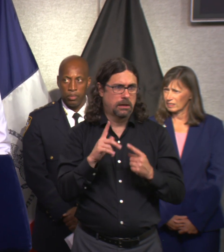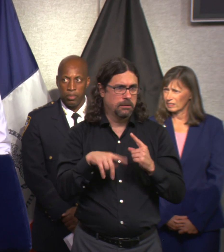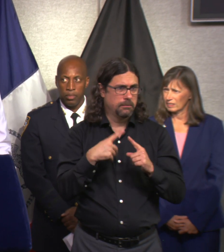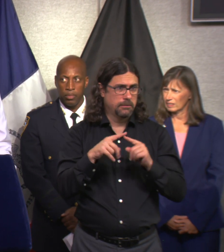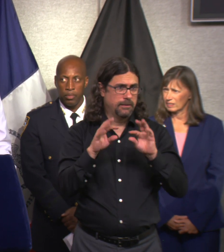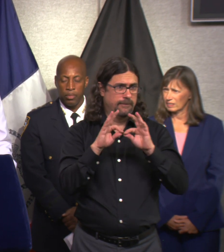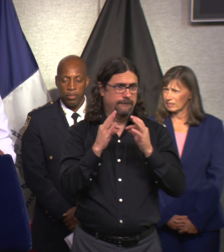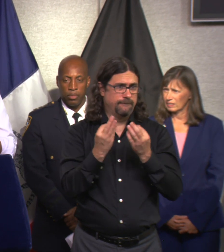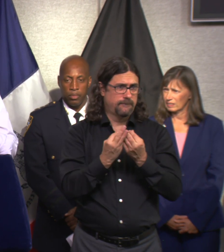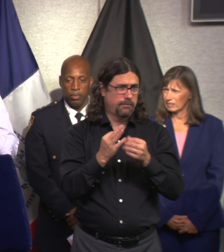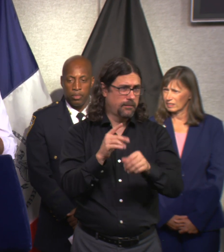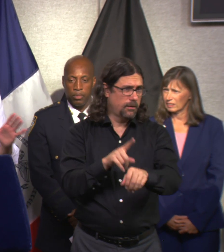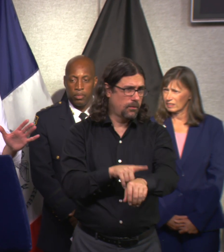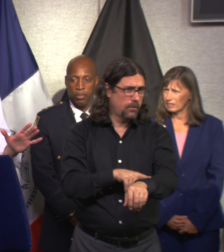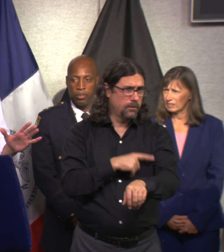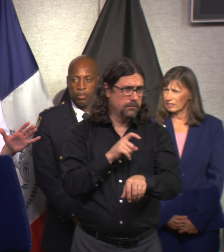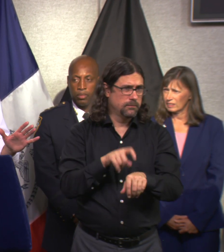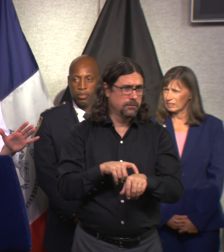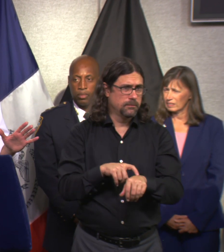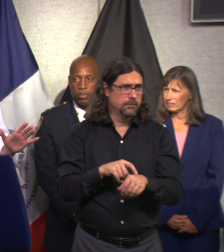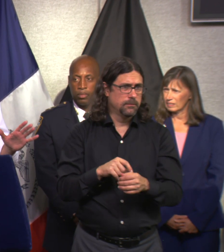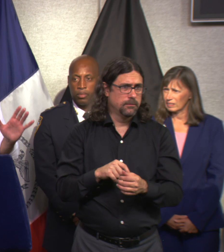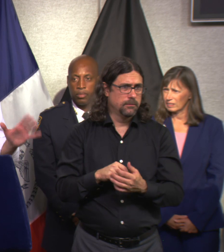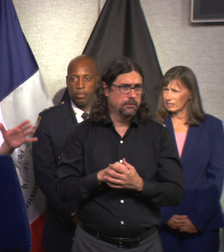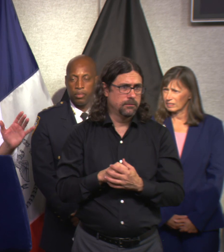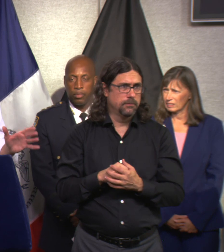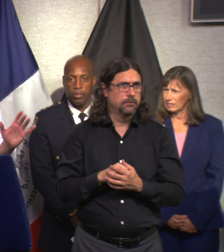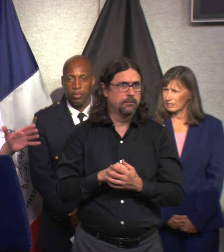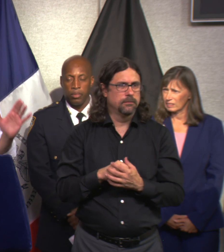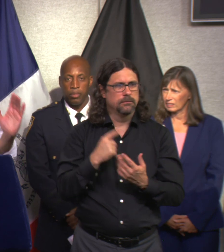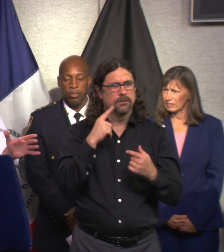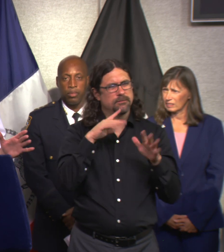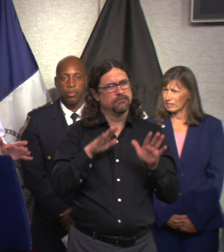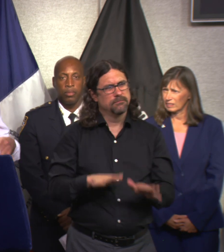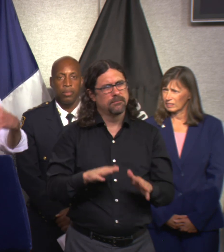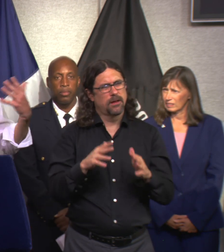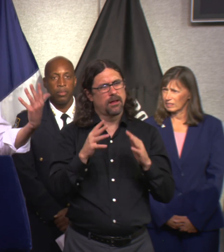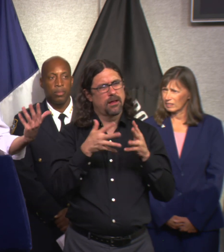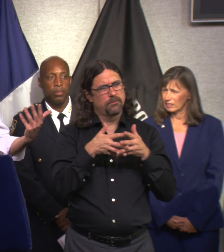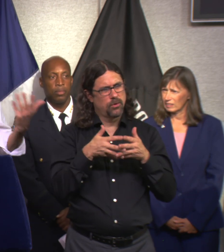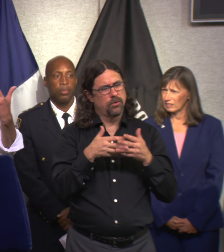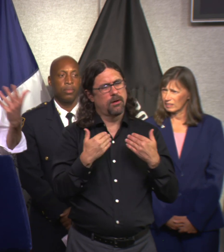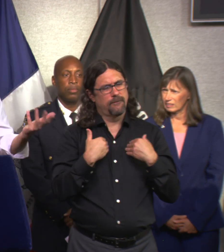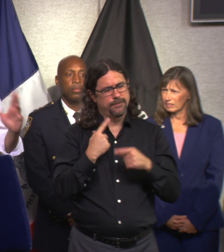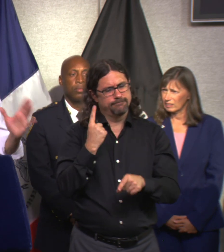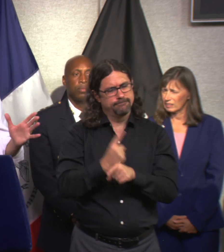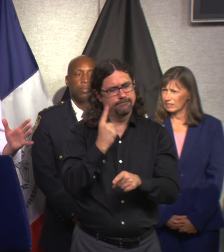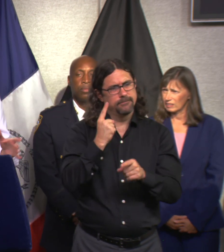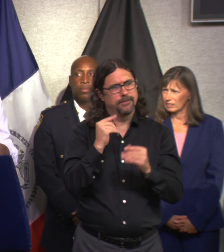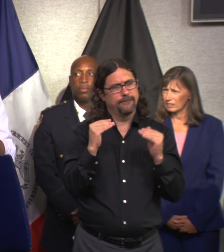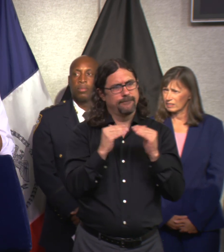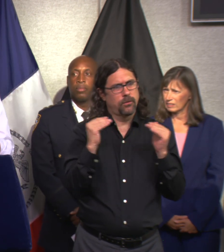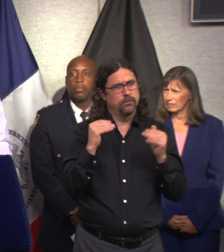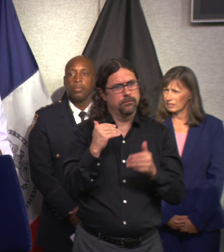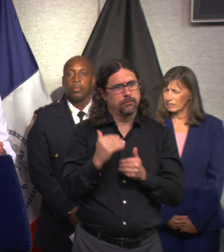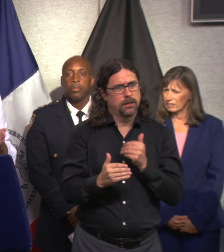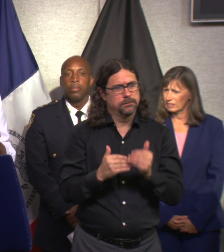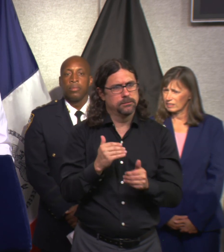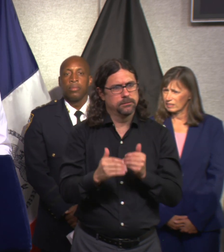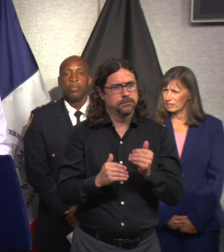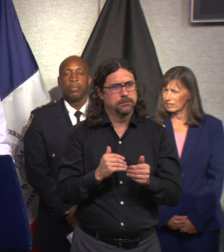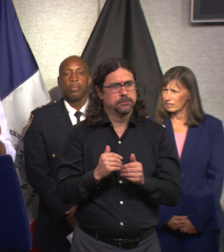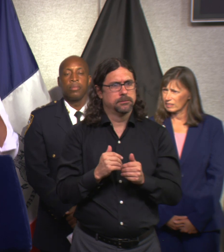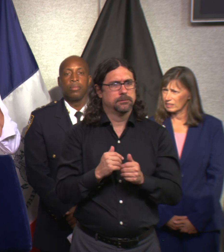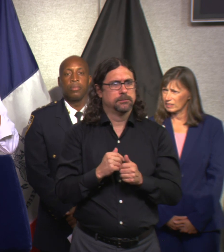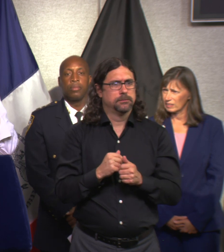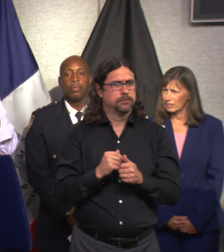process. So that's something I'll say anywhere, anytime to anyone who's critical, right, left, anywhere. Everyone has a